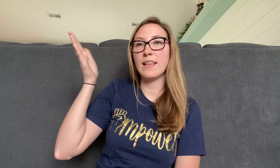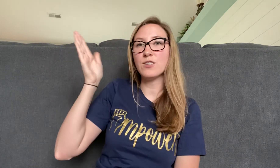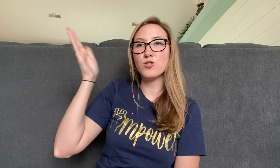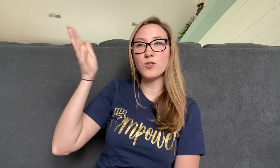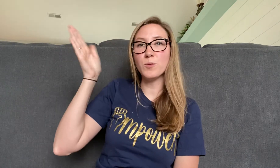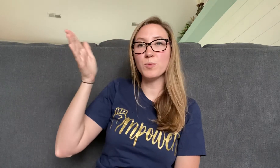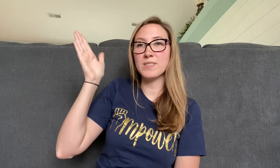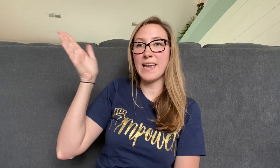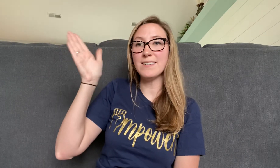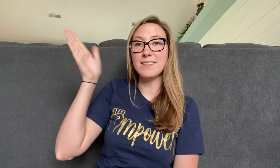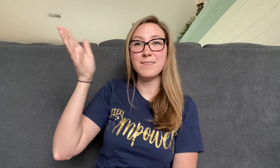lecture or present,